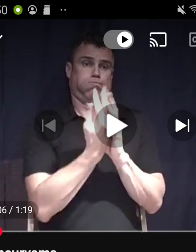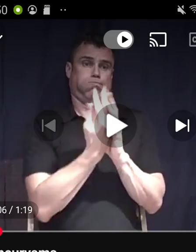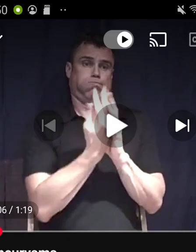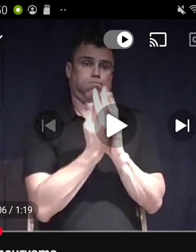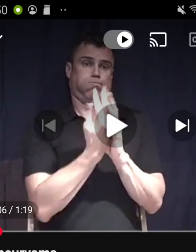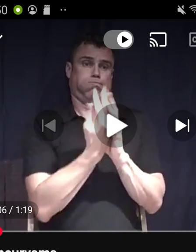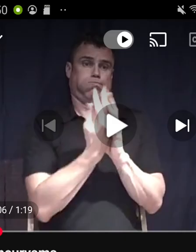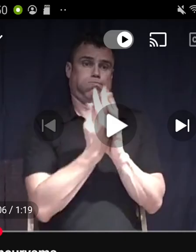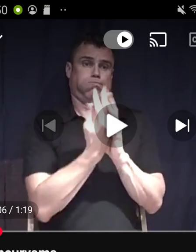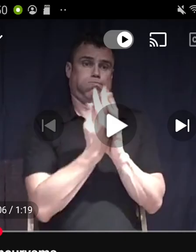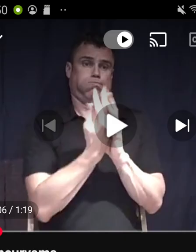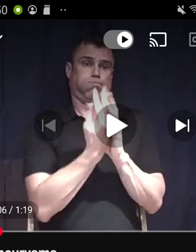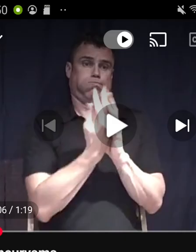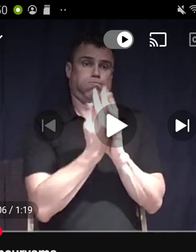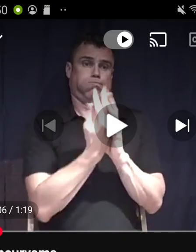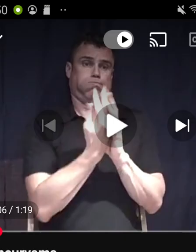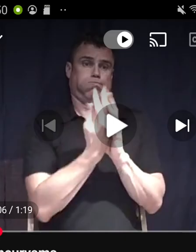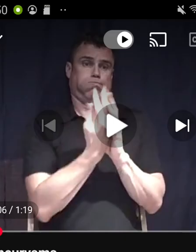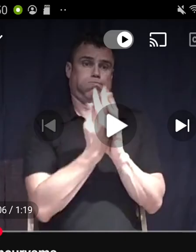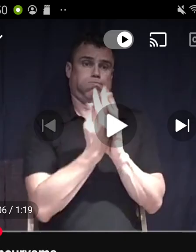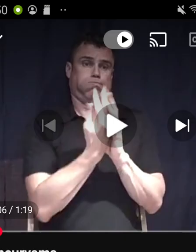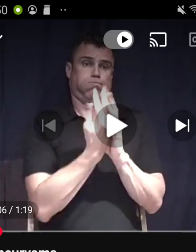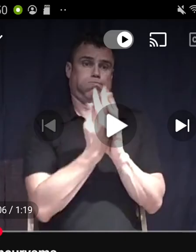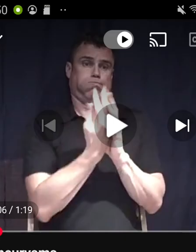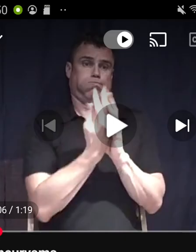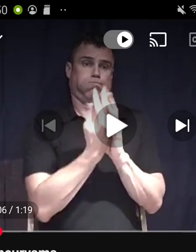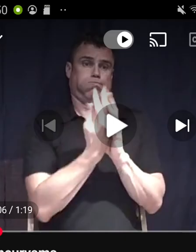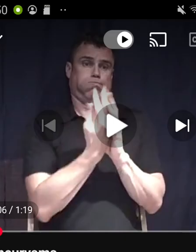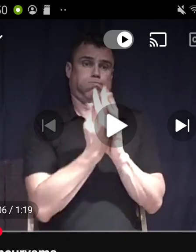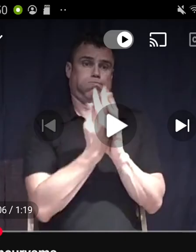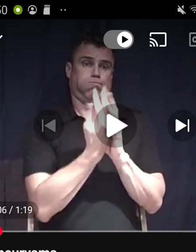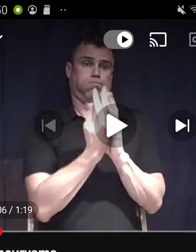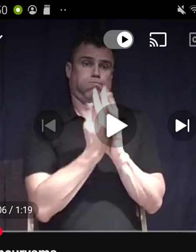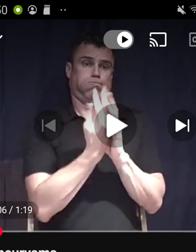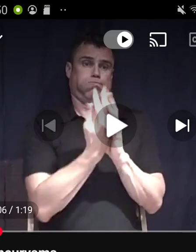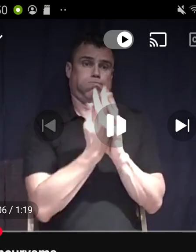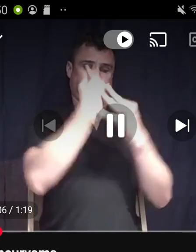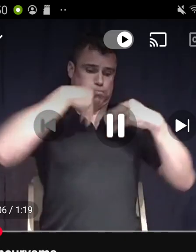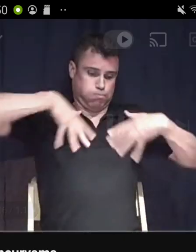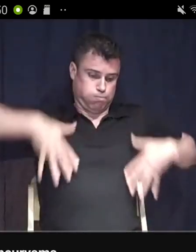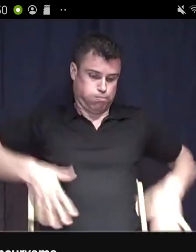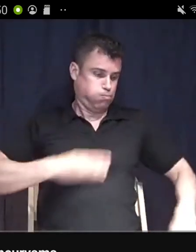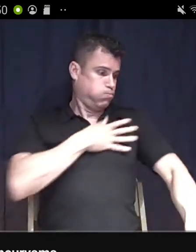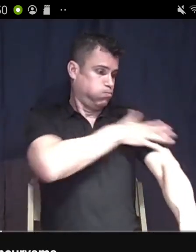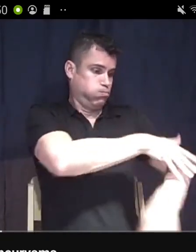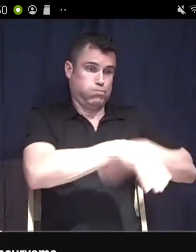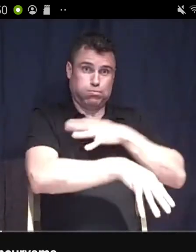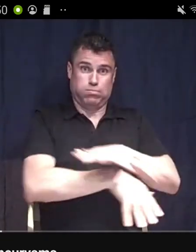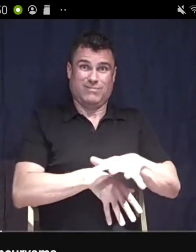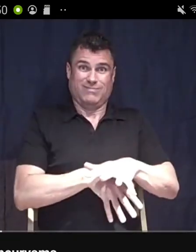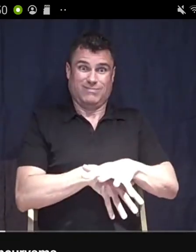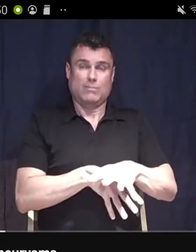would be similar to what Niall is describing.